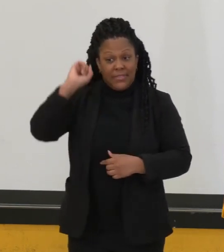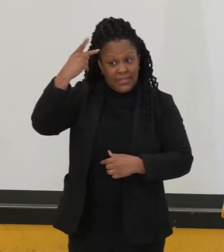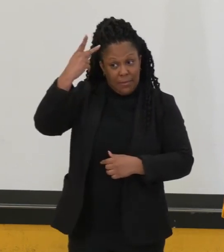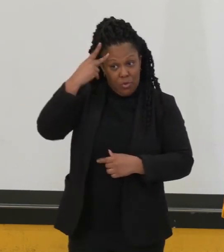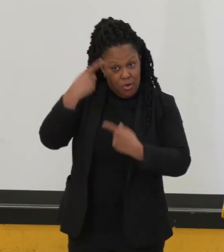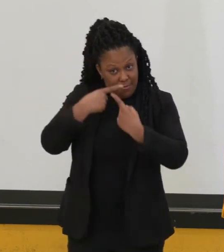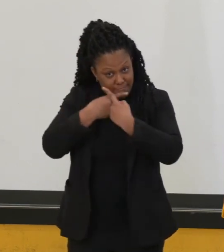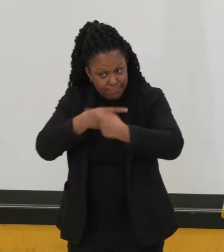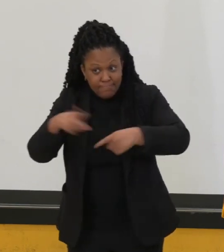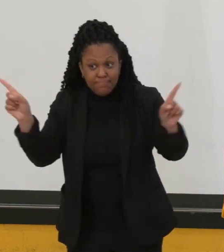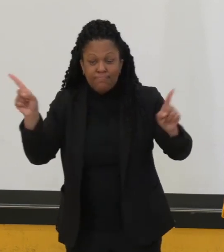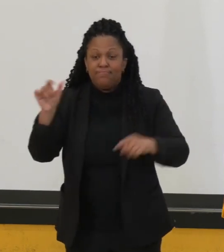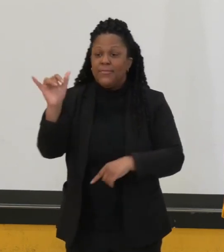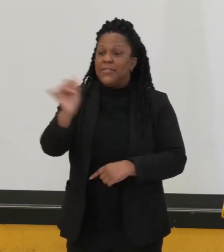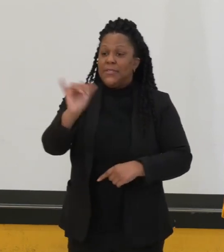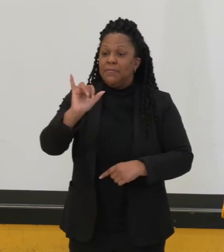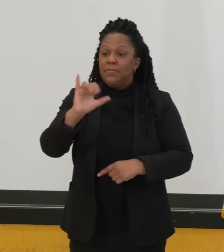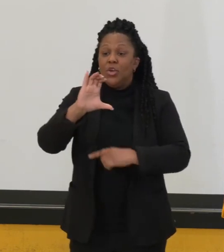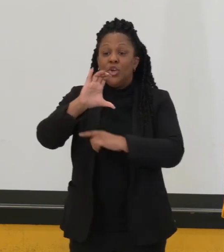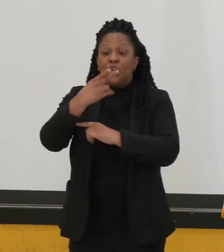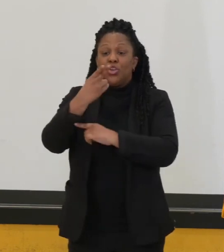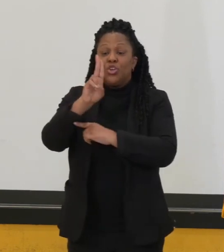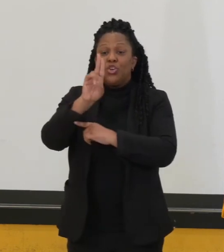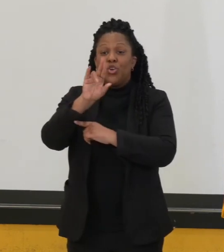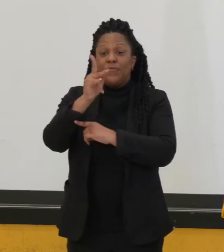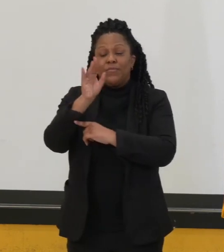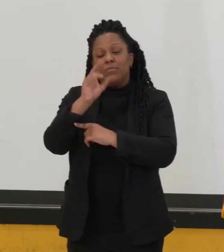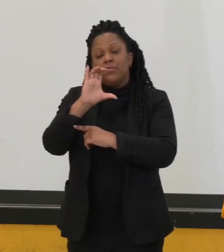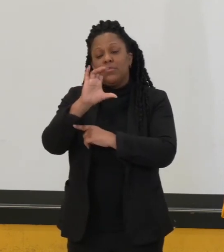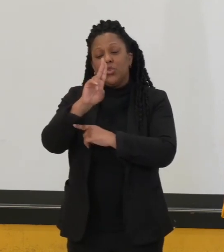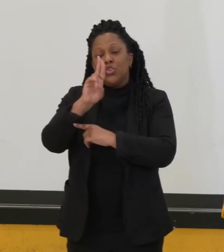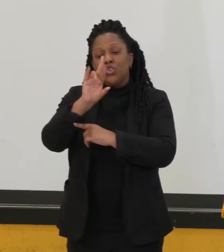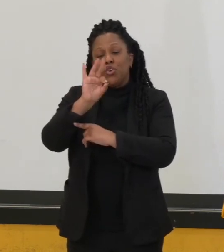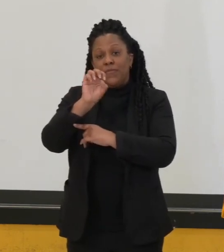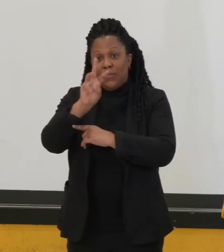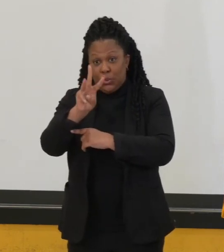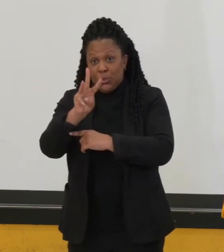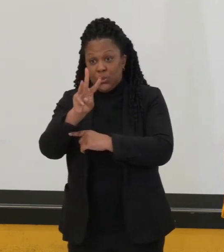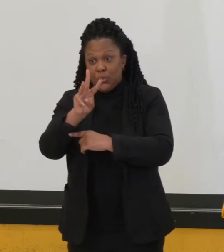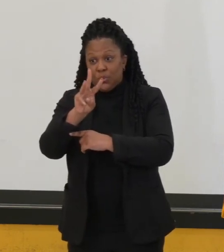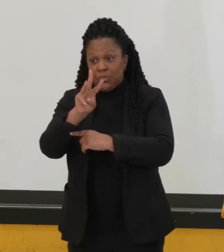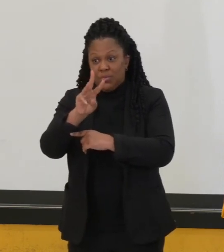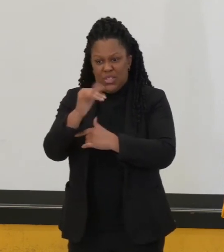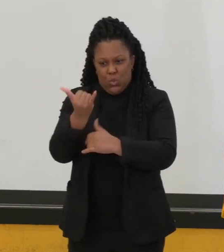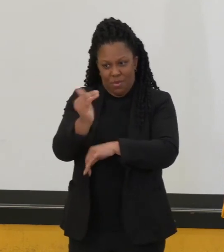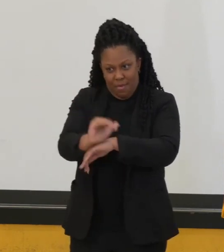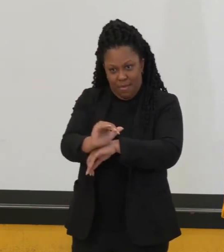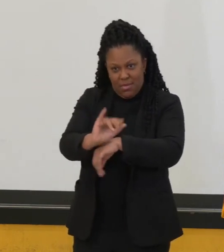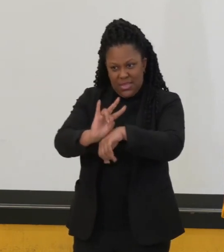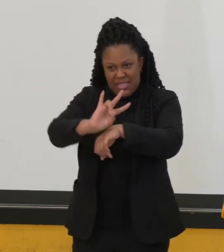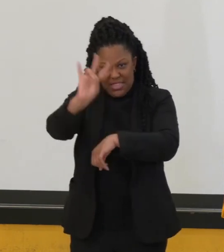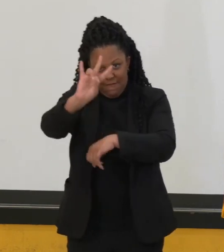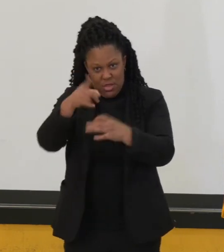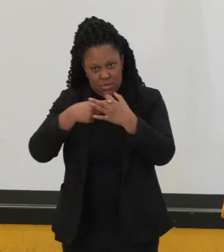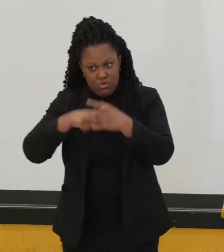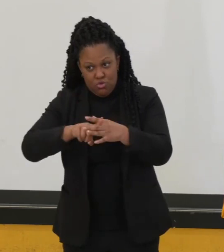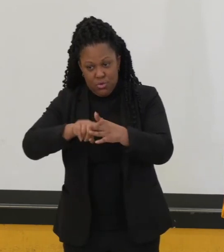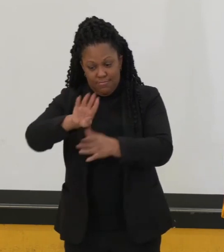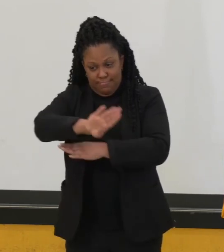in declaring a citywide curfew that will extend from 7 p.m. to 6 a.m. with the